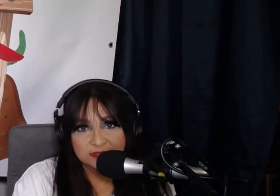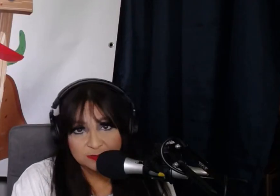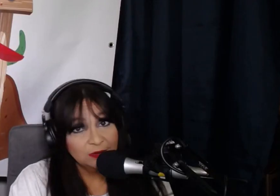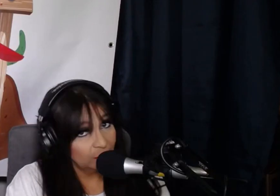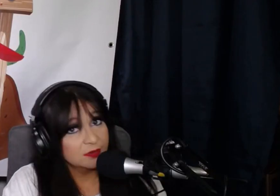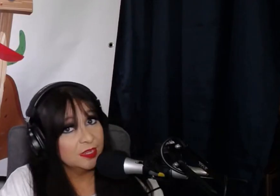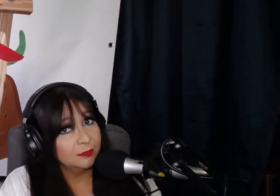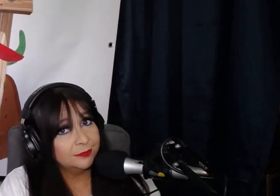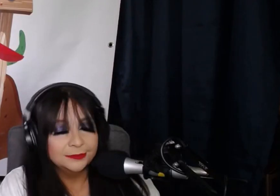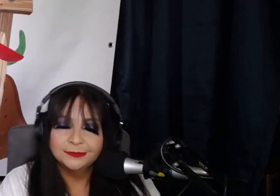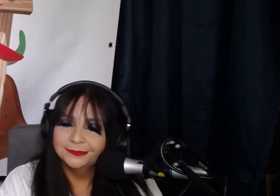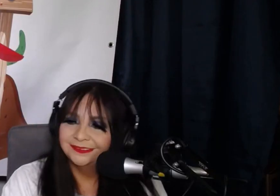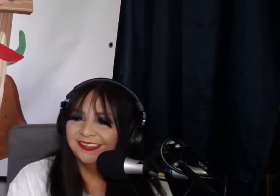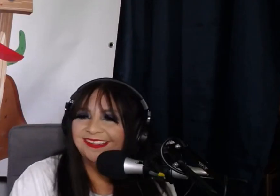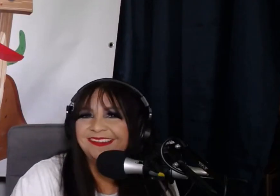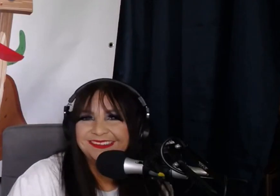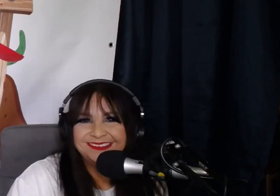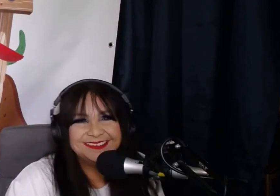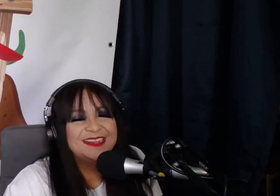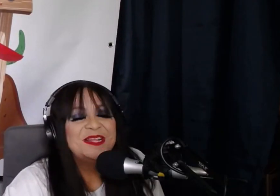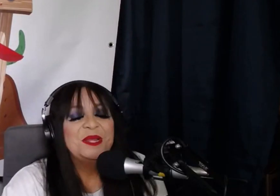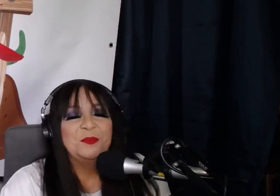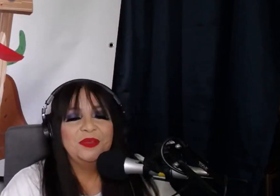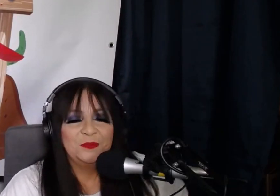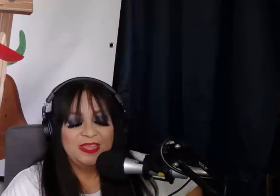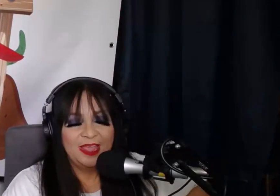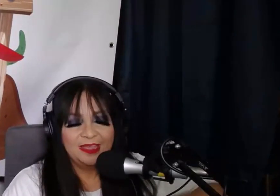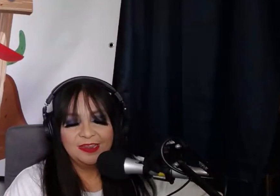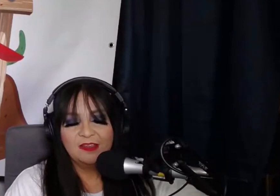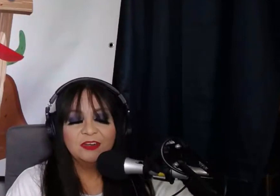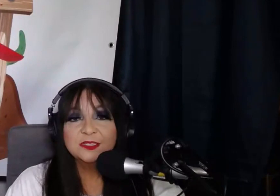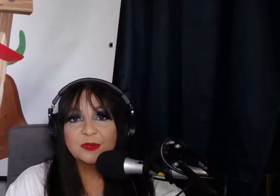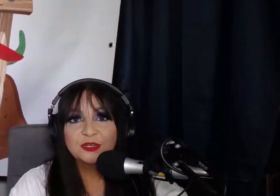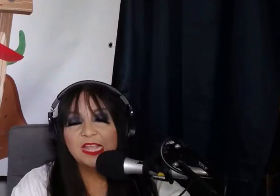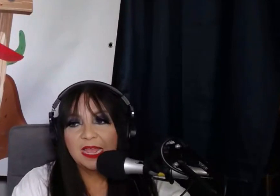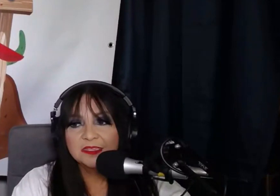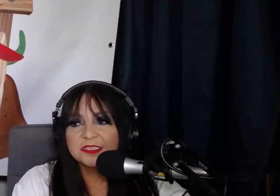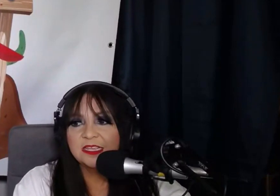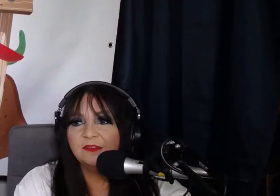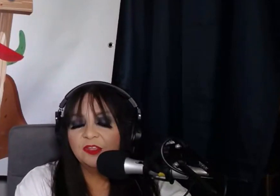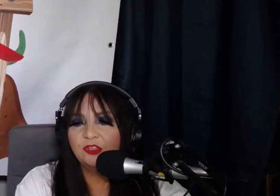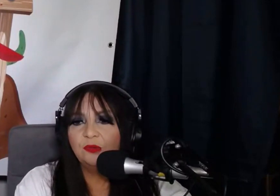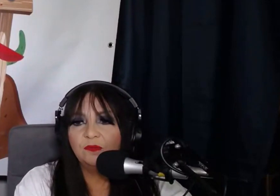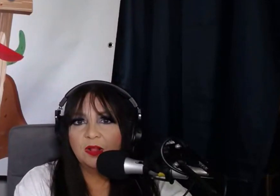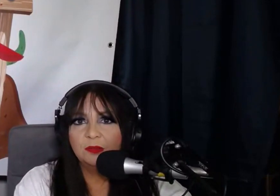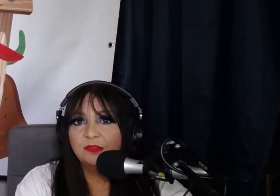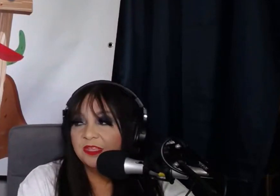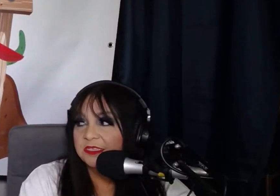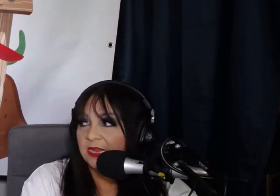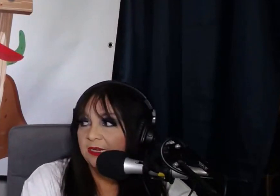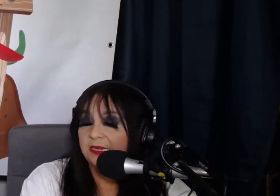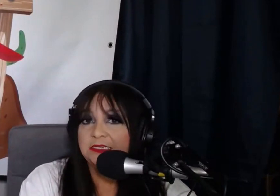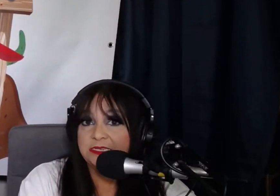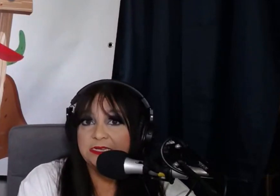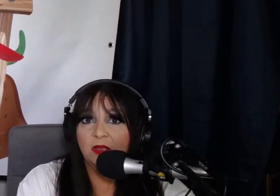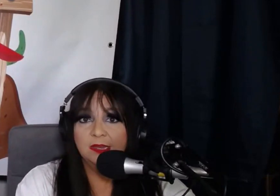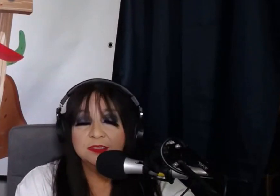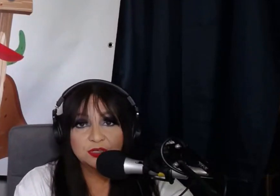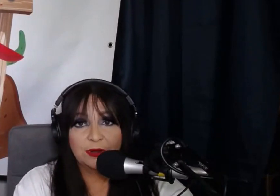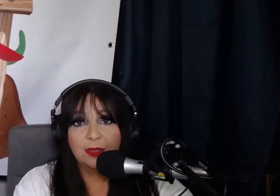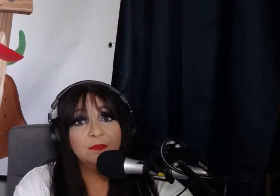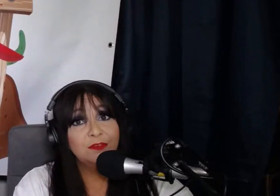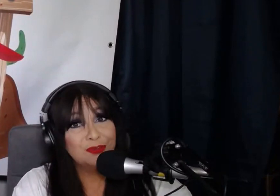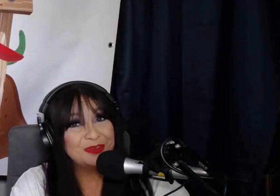Some of us can speak for ourselves. Yeah. But we had a very special guest. If you follow TheSigningD